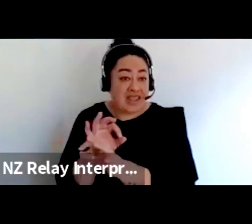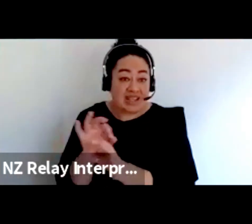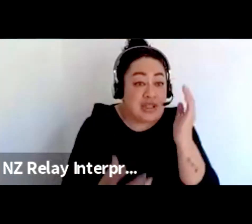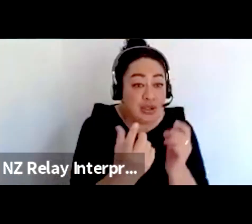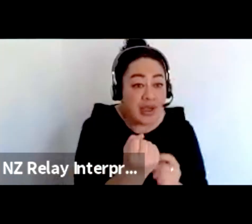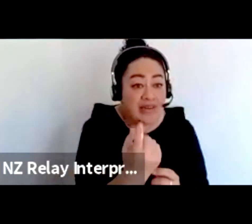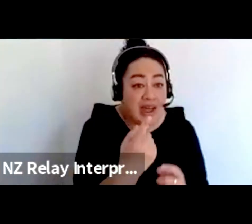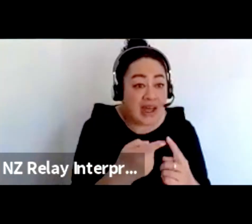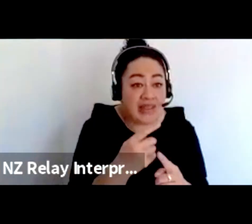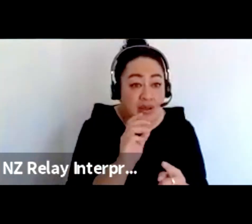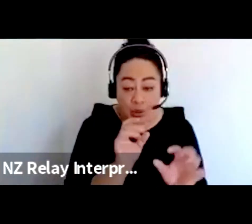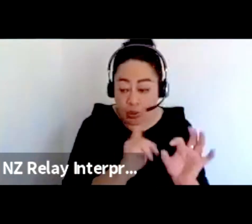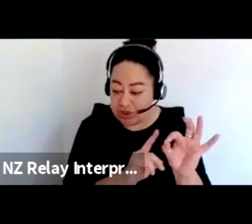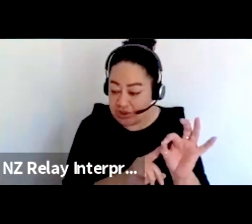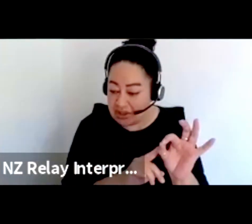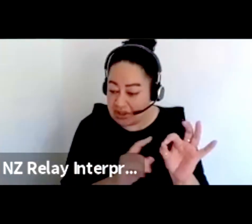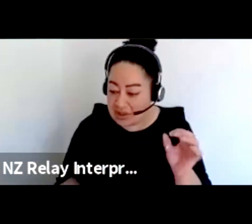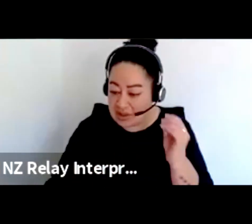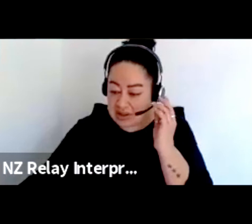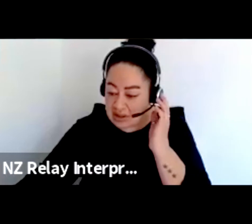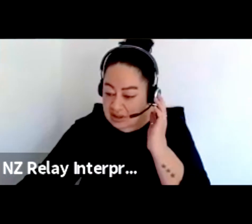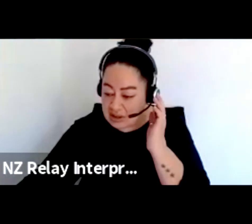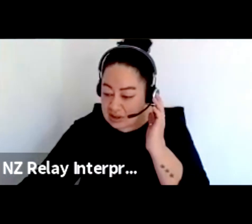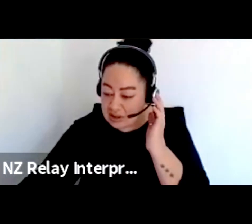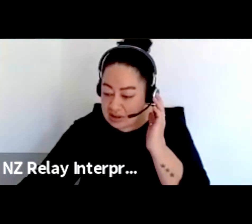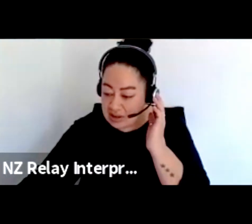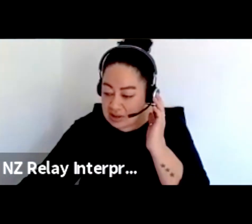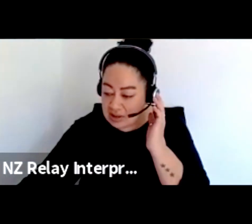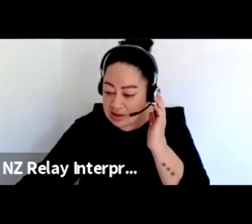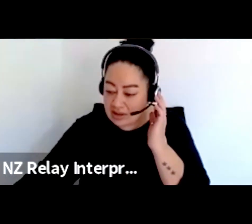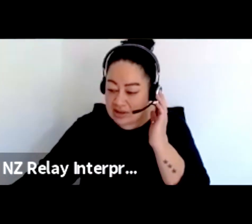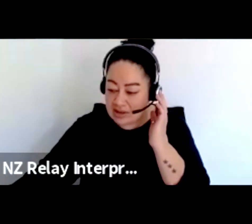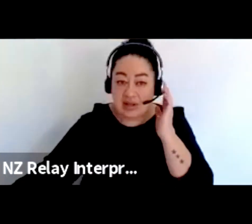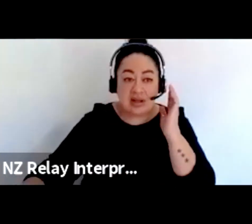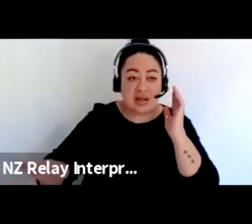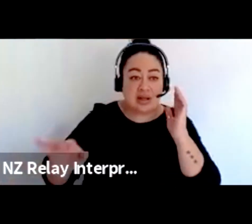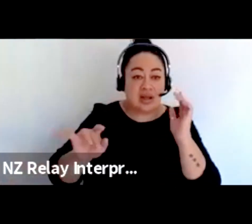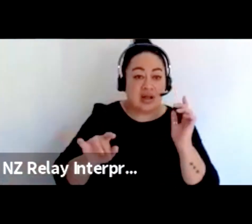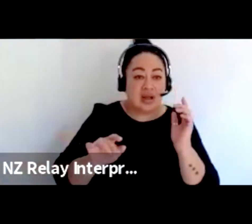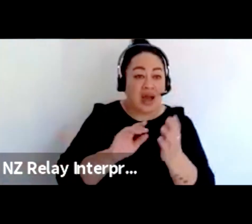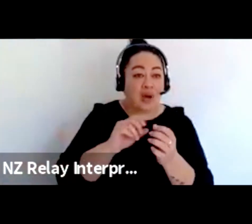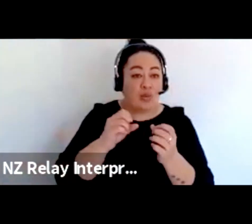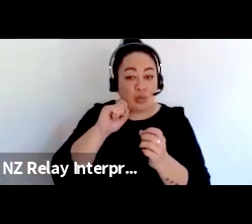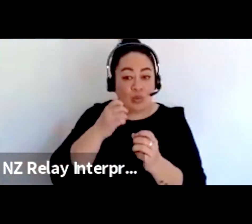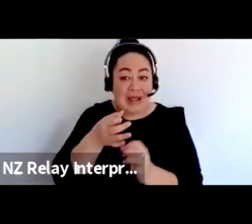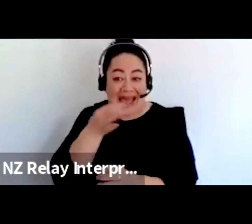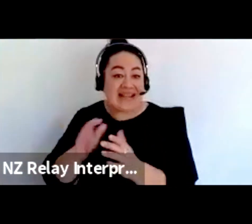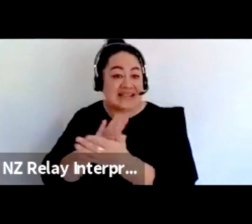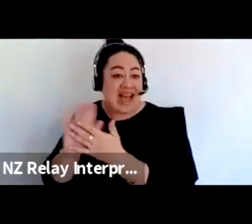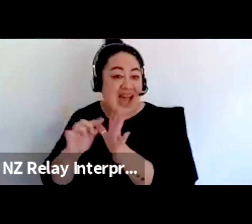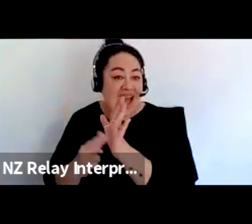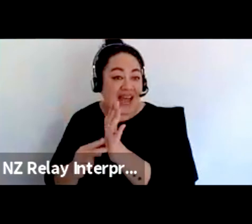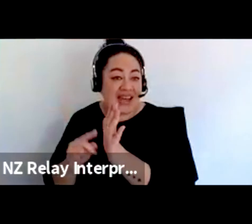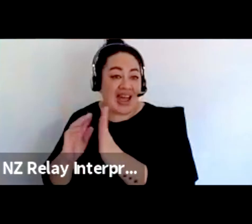outbreak. Yeah, hang on. I'll just get this one through and then we'll come back to you. Hannah, you had a question